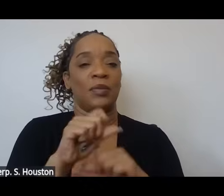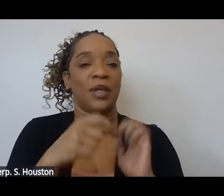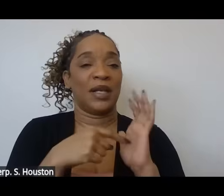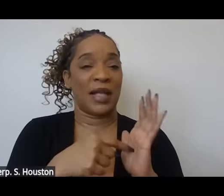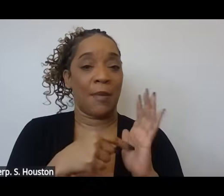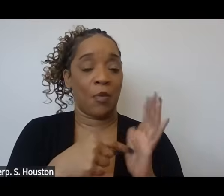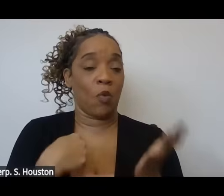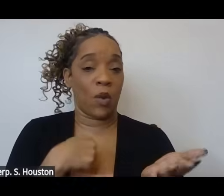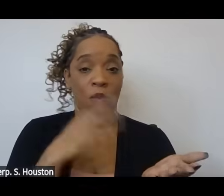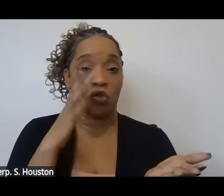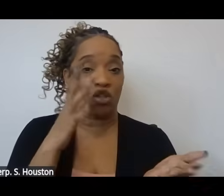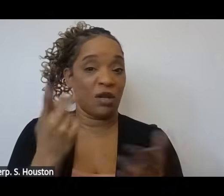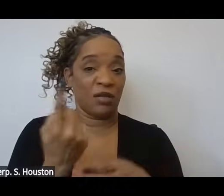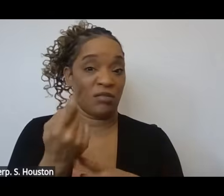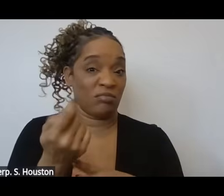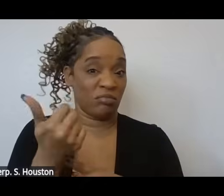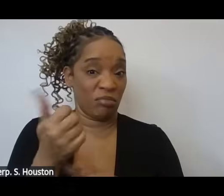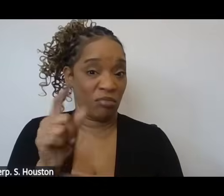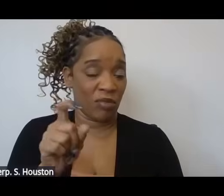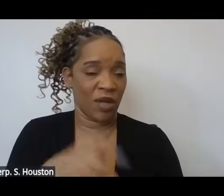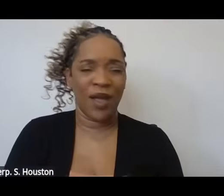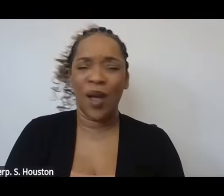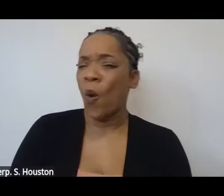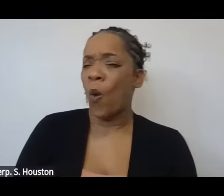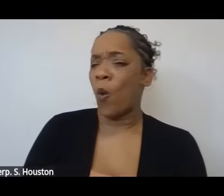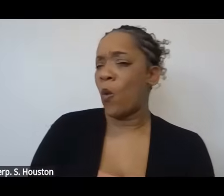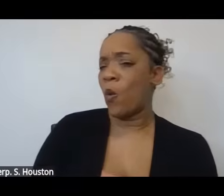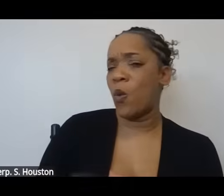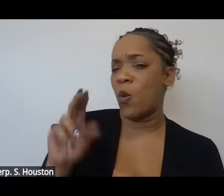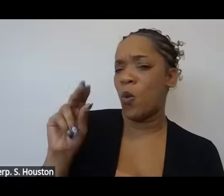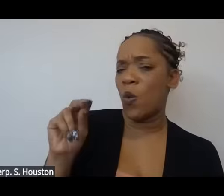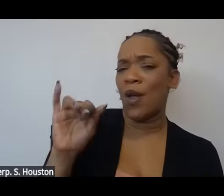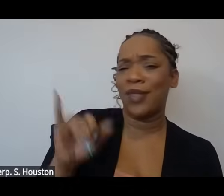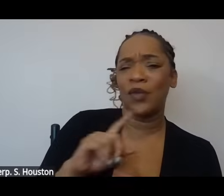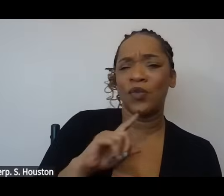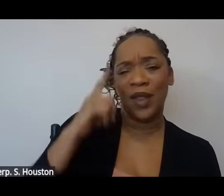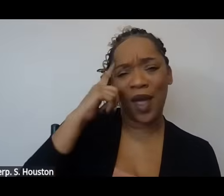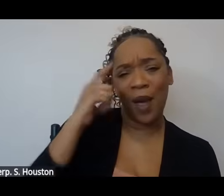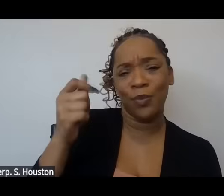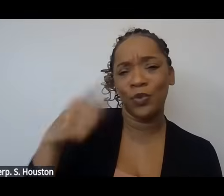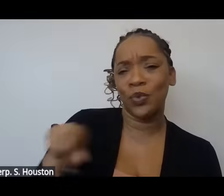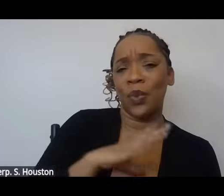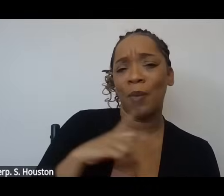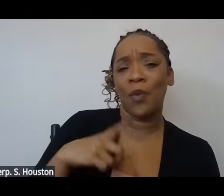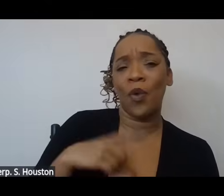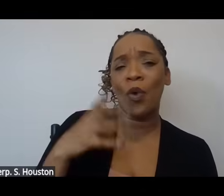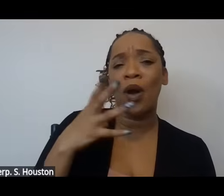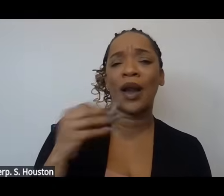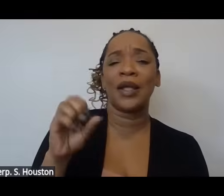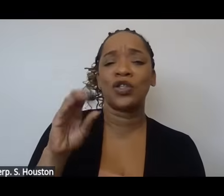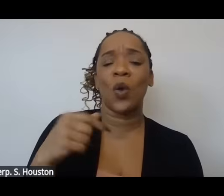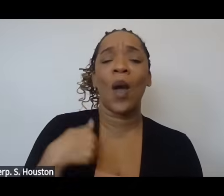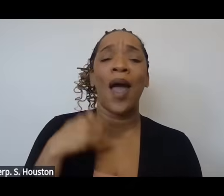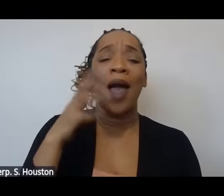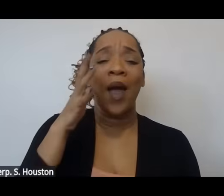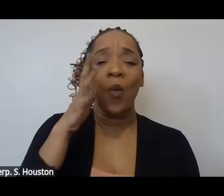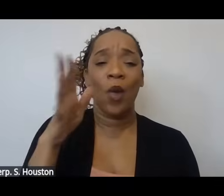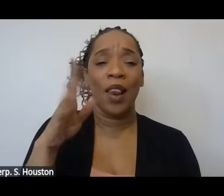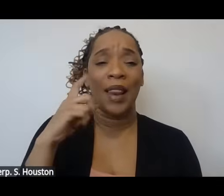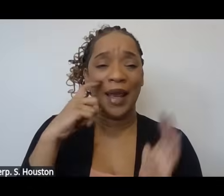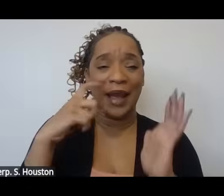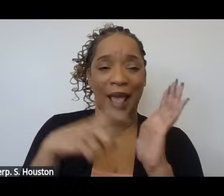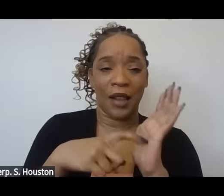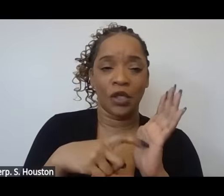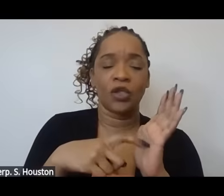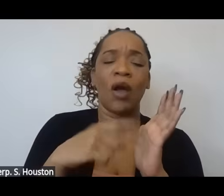saying? No, and that would be up to the board. I mean, what we're trying to do is narrow down. So I acknowledge there will always be some instances